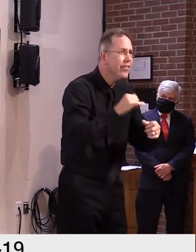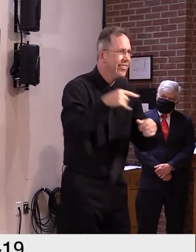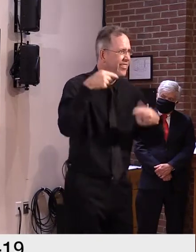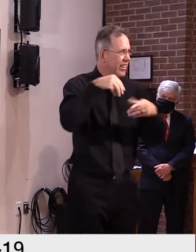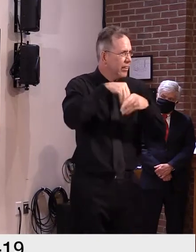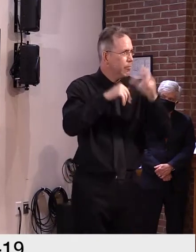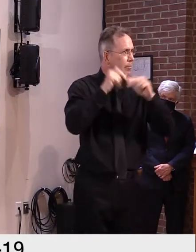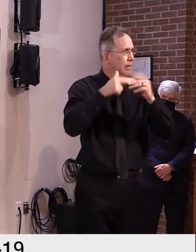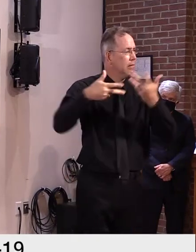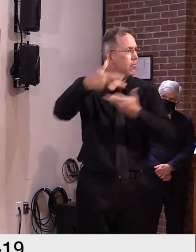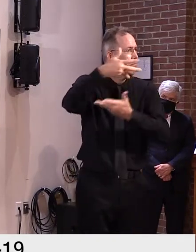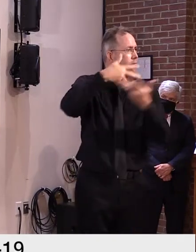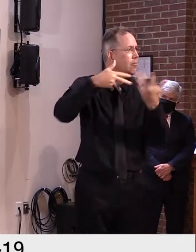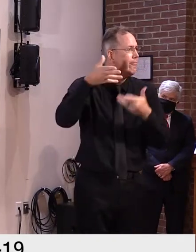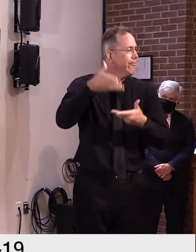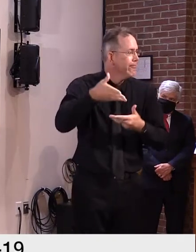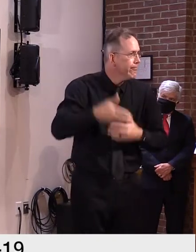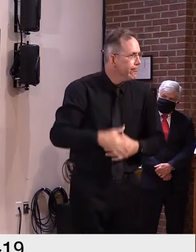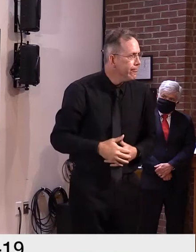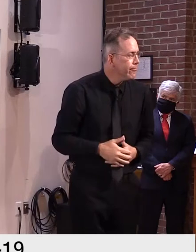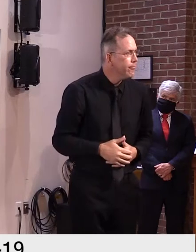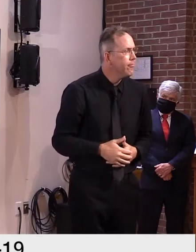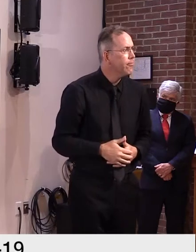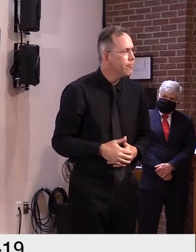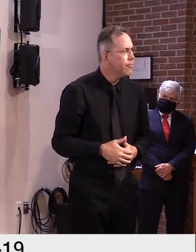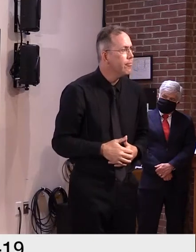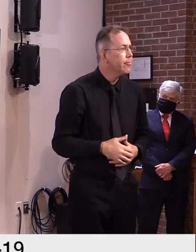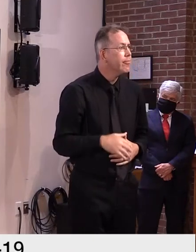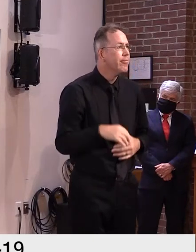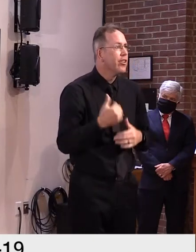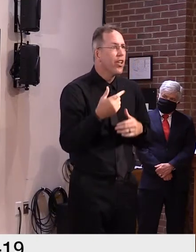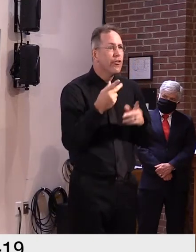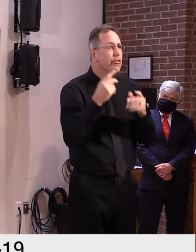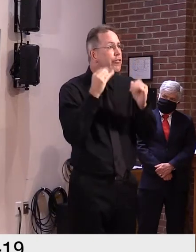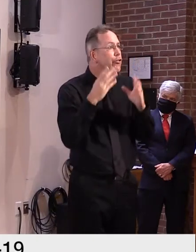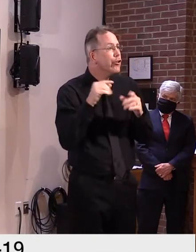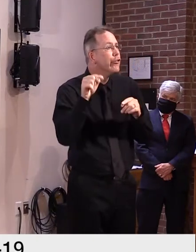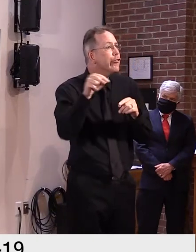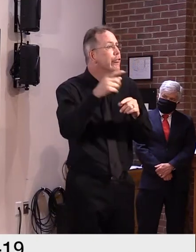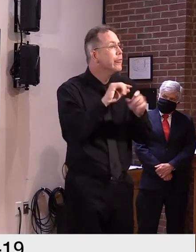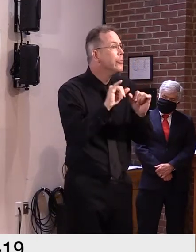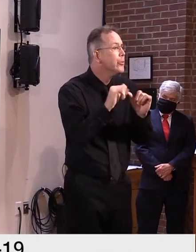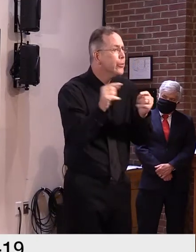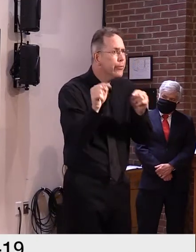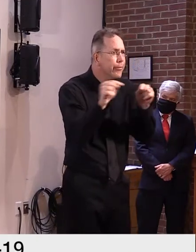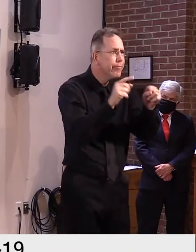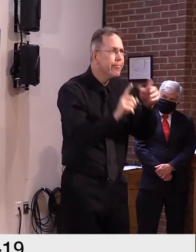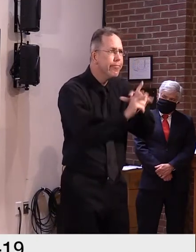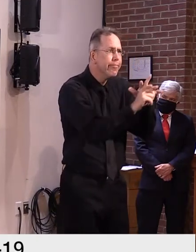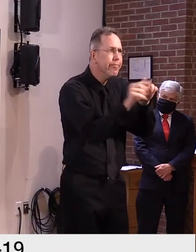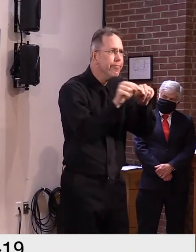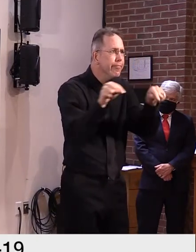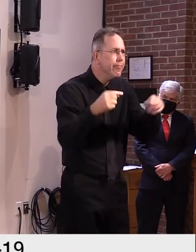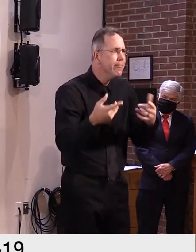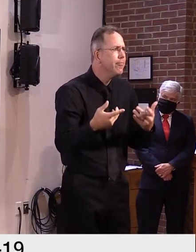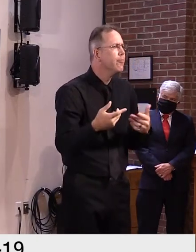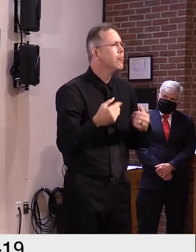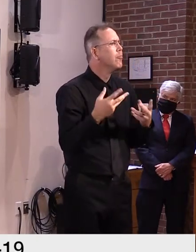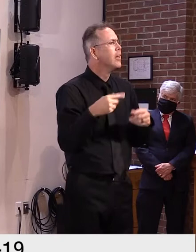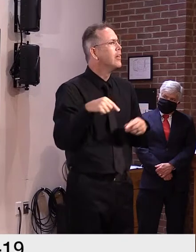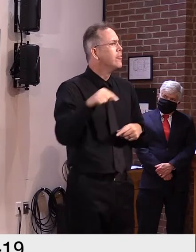teachers who work there. There are instructors of other sorts. Many of them aren't just in school